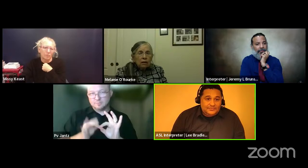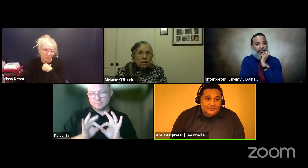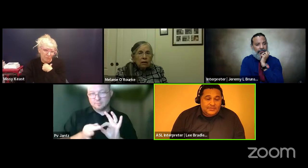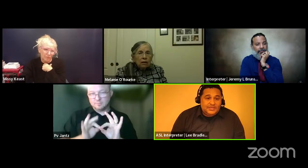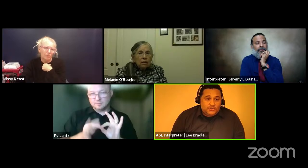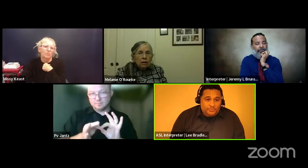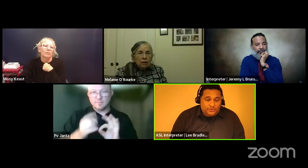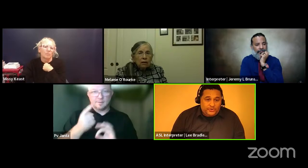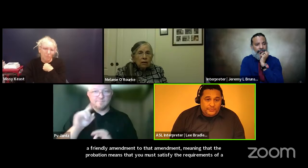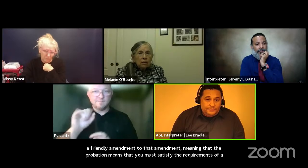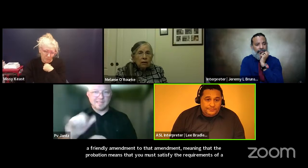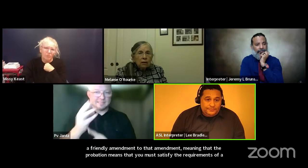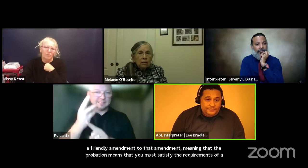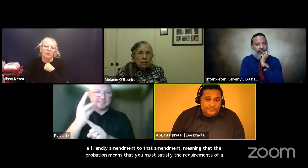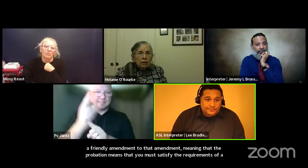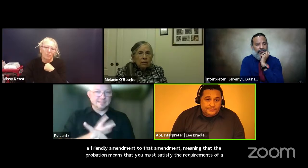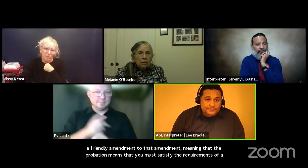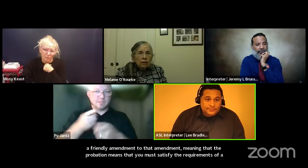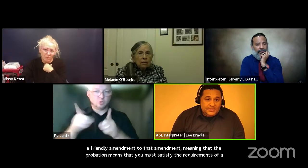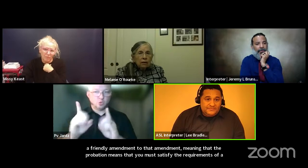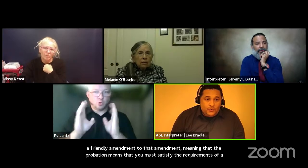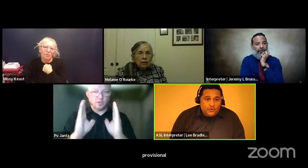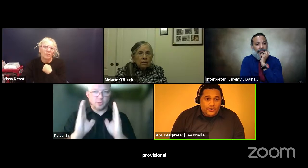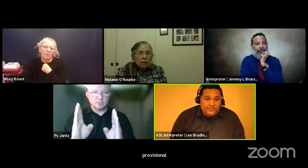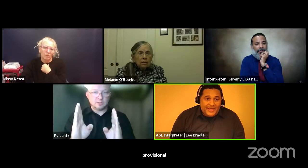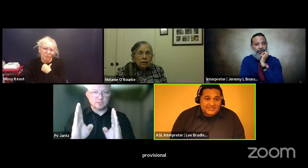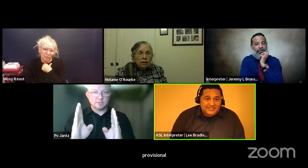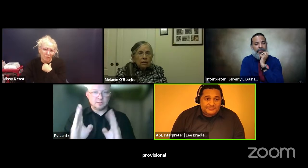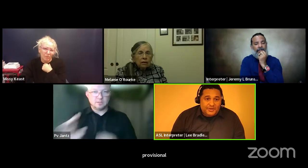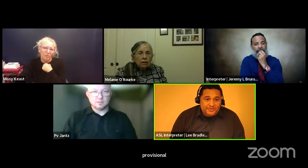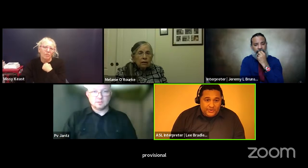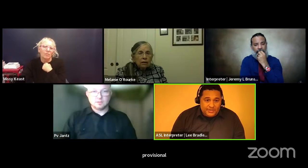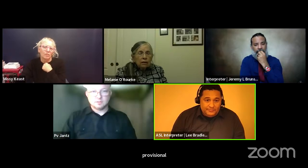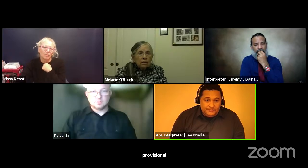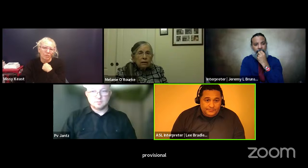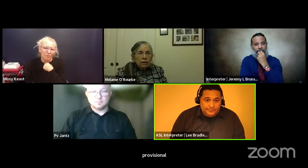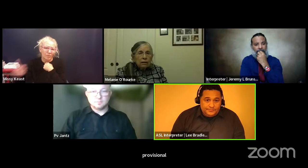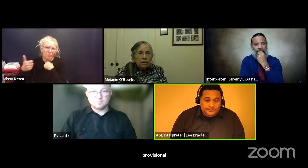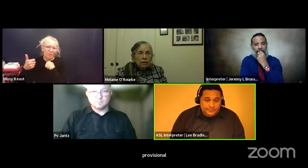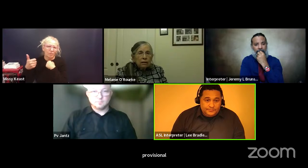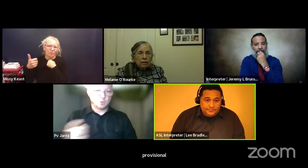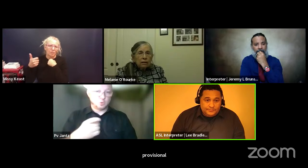licensee interpreter for that 6-month period.